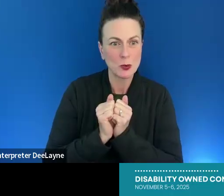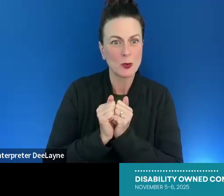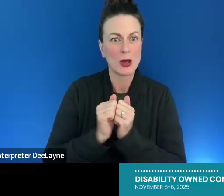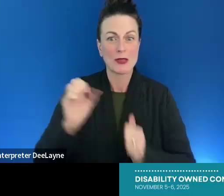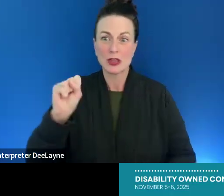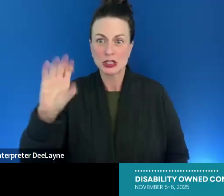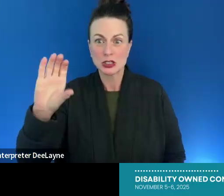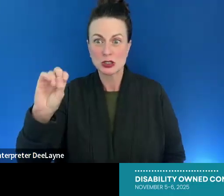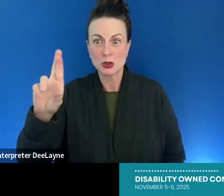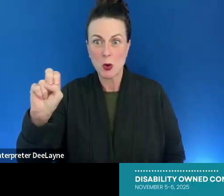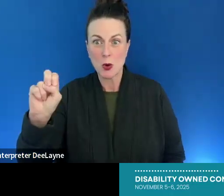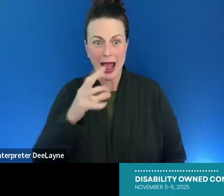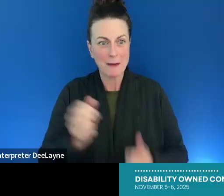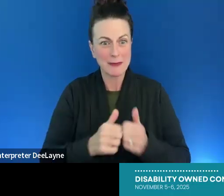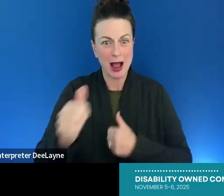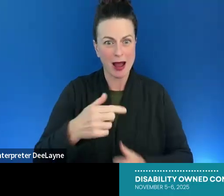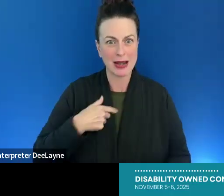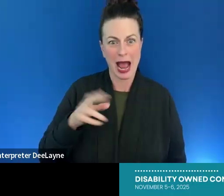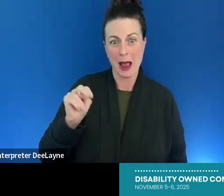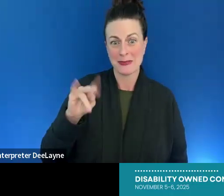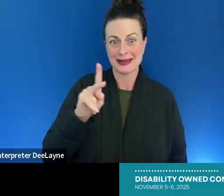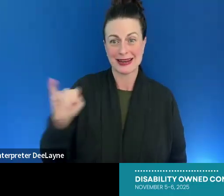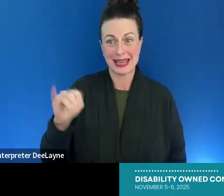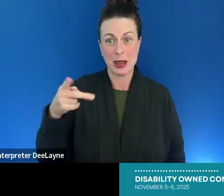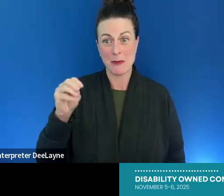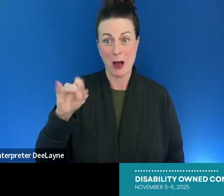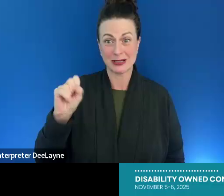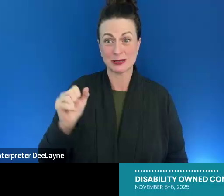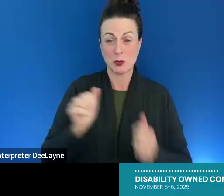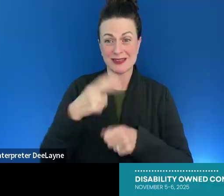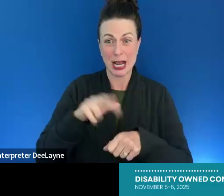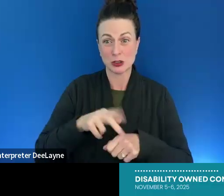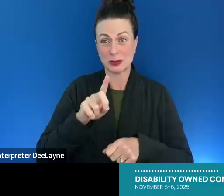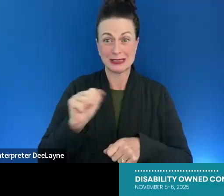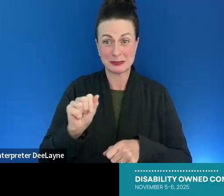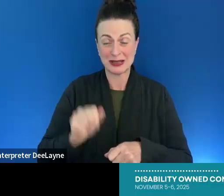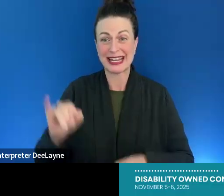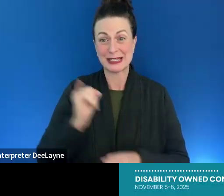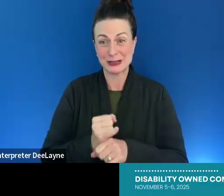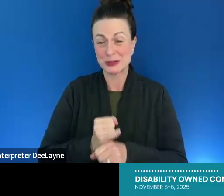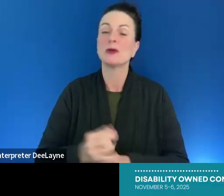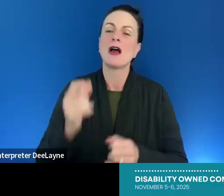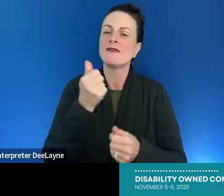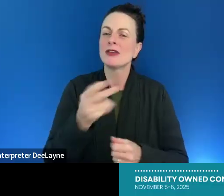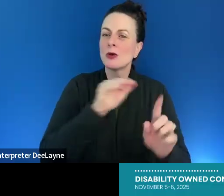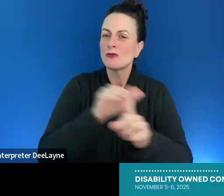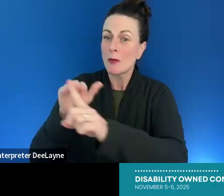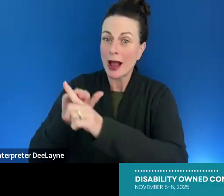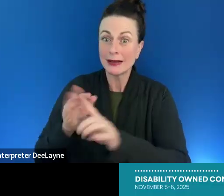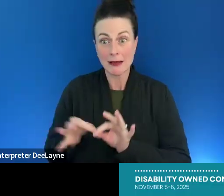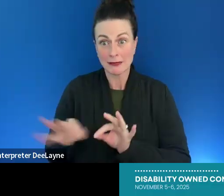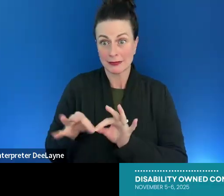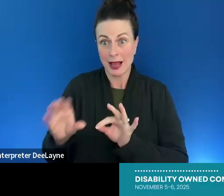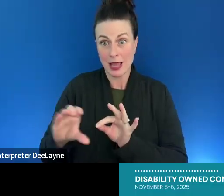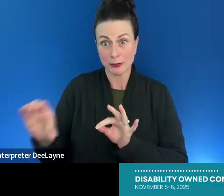and Beyond. I am Nikki Powis with the National Disability Institute. Just a few quick reminders. Captions can